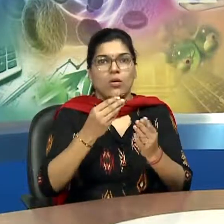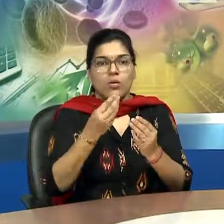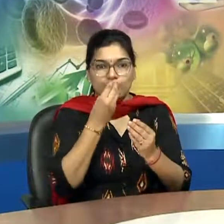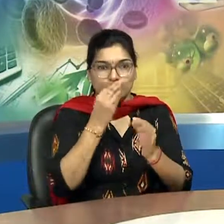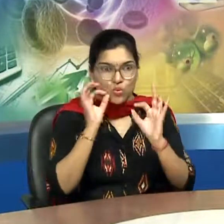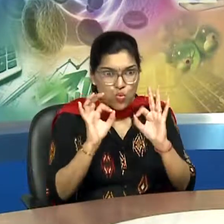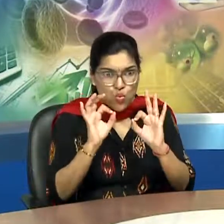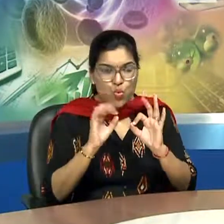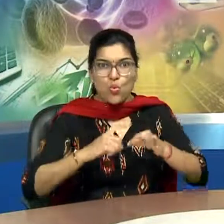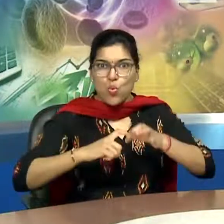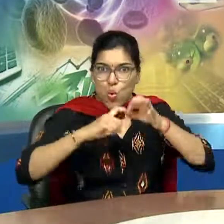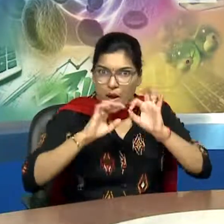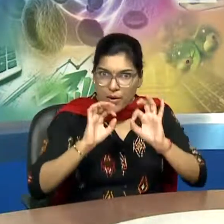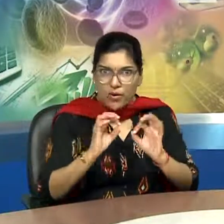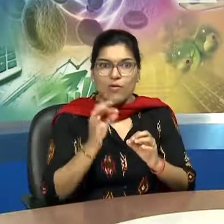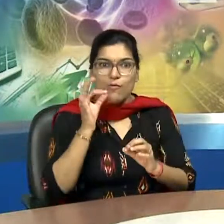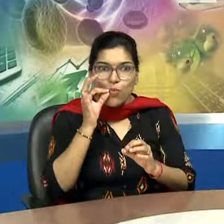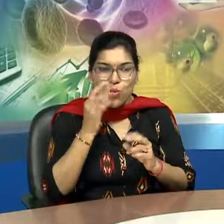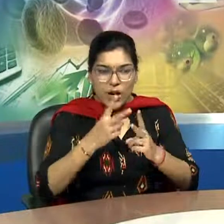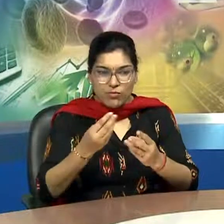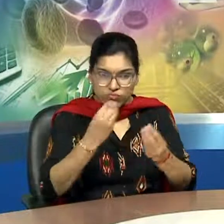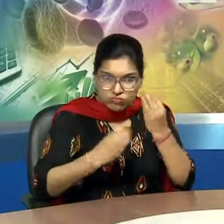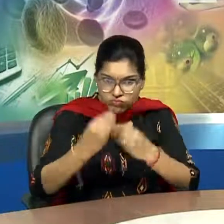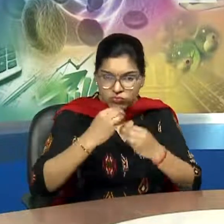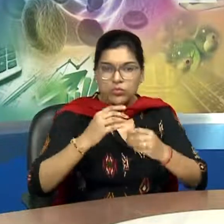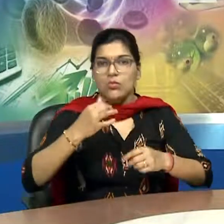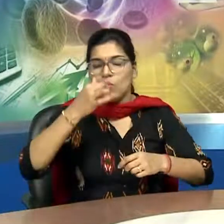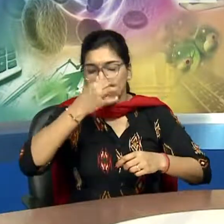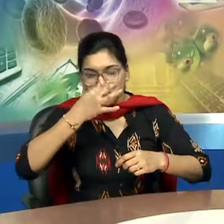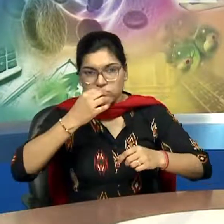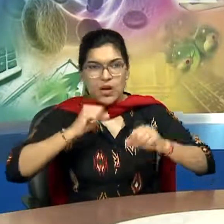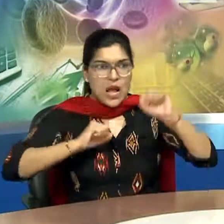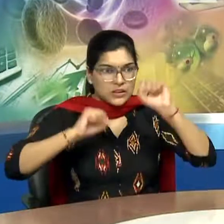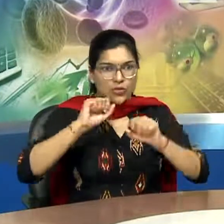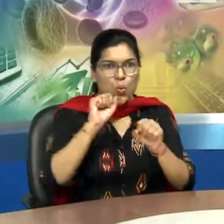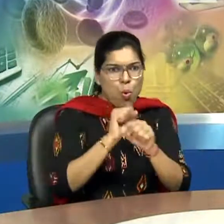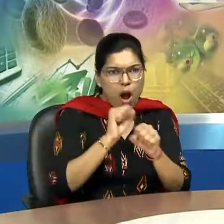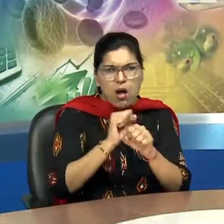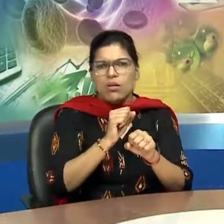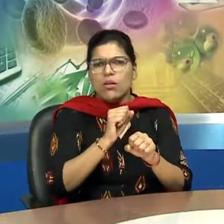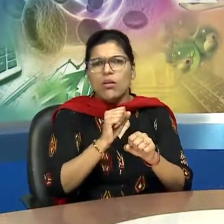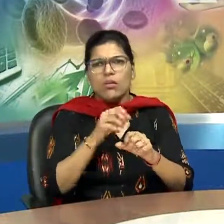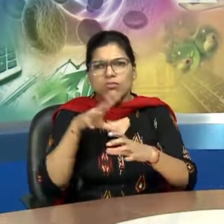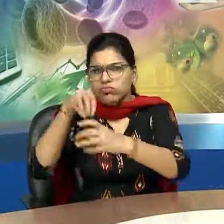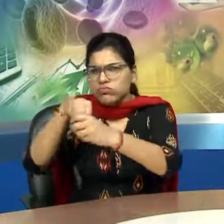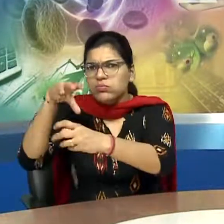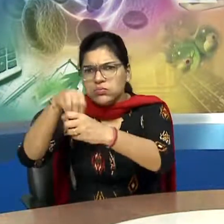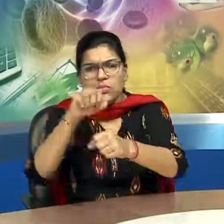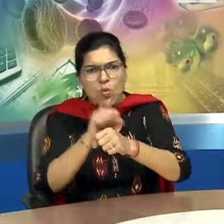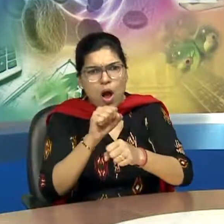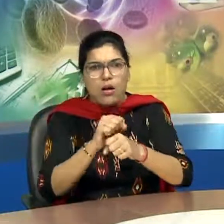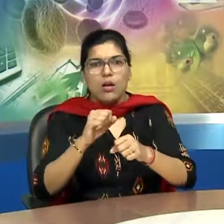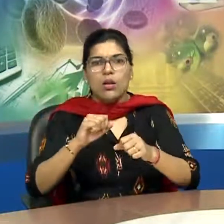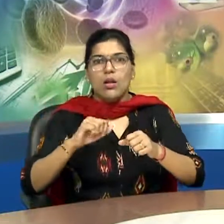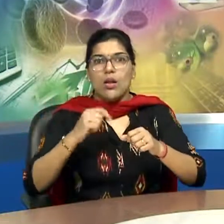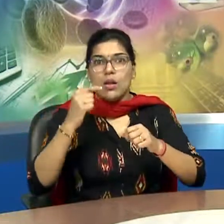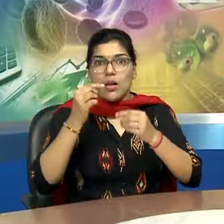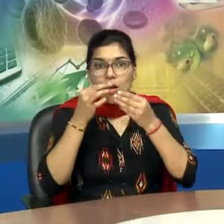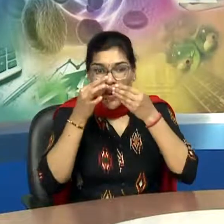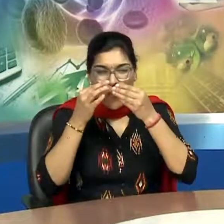walking, eating at the right time, eating quality food, and doing some yoga, proper pranayam, getting